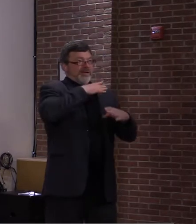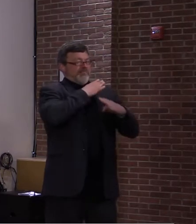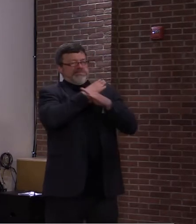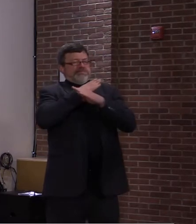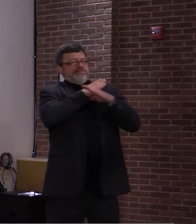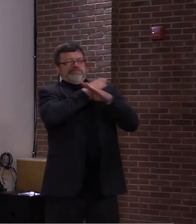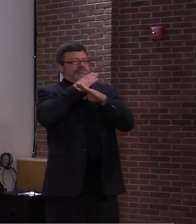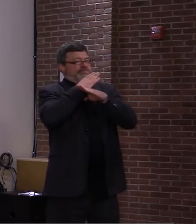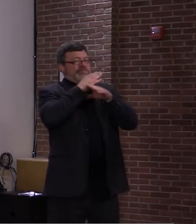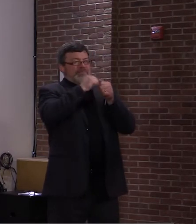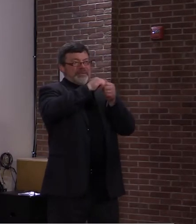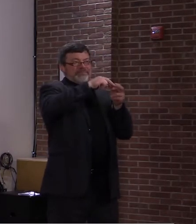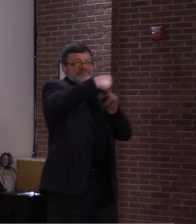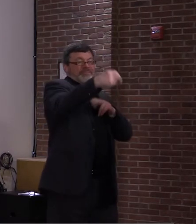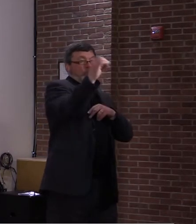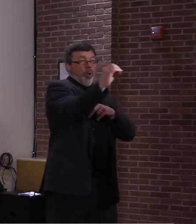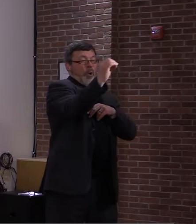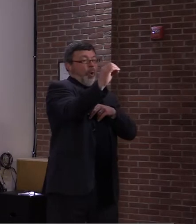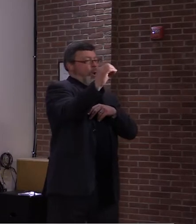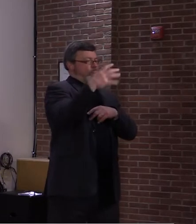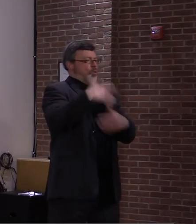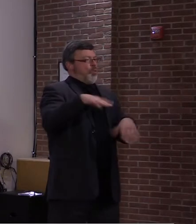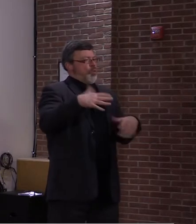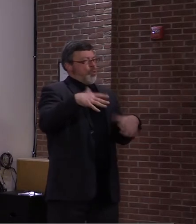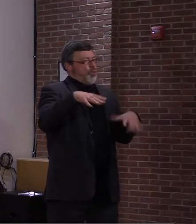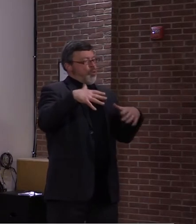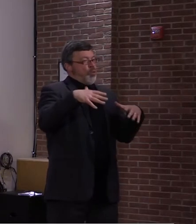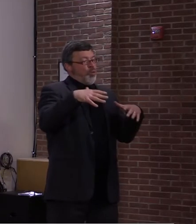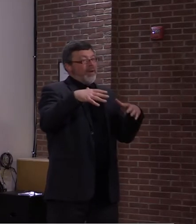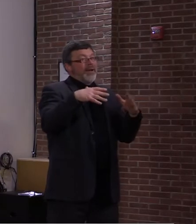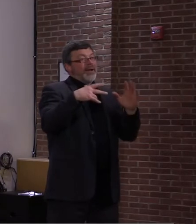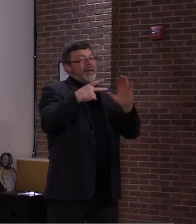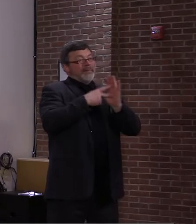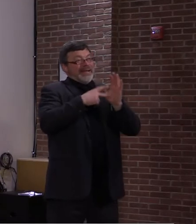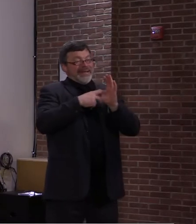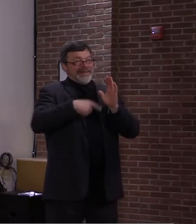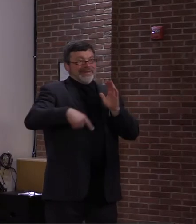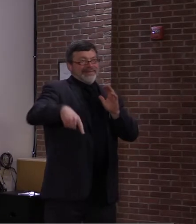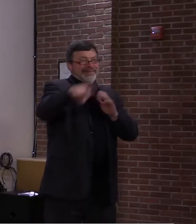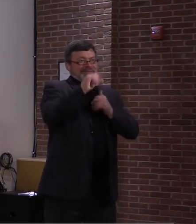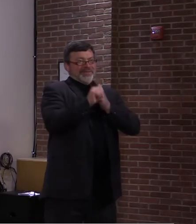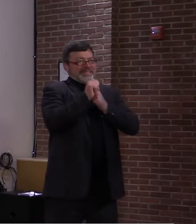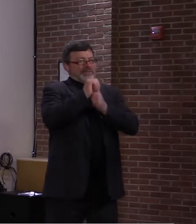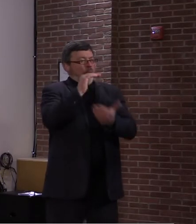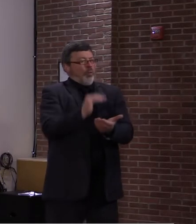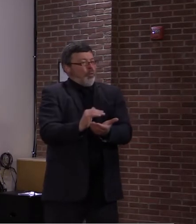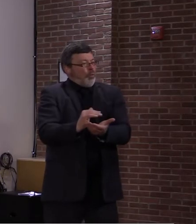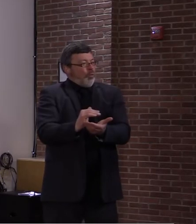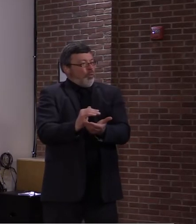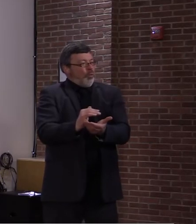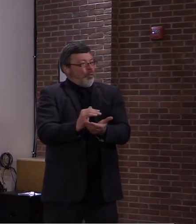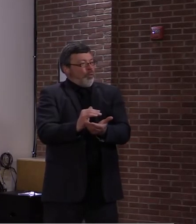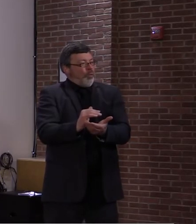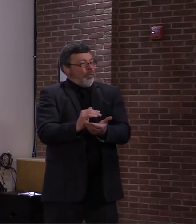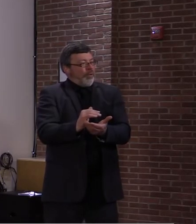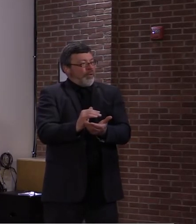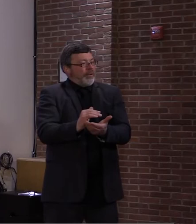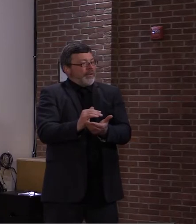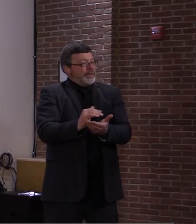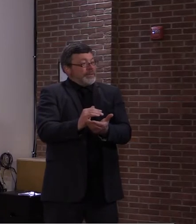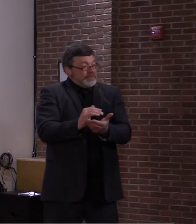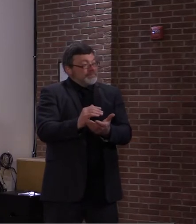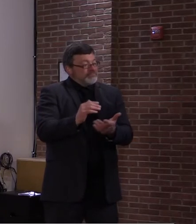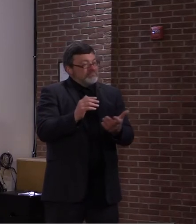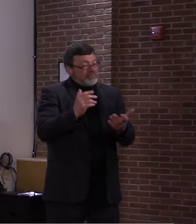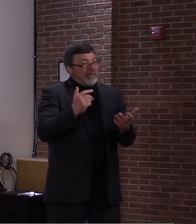still very, very low. Your immunity is going to be across that whole spectrum. There are other parts of the world